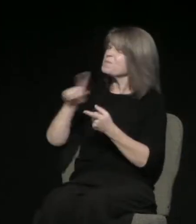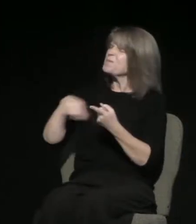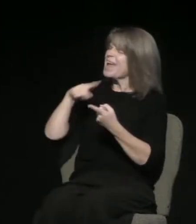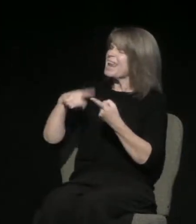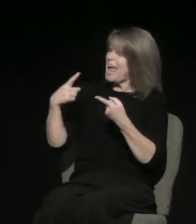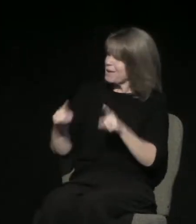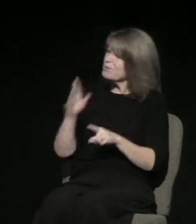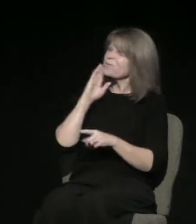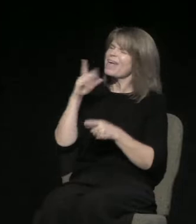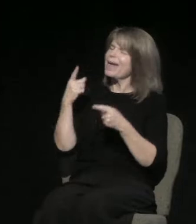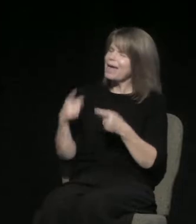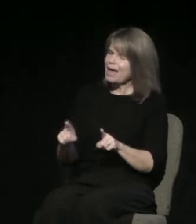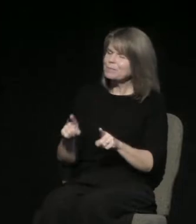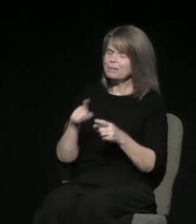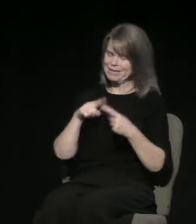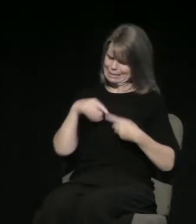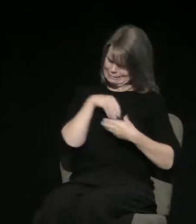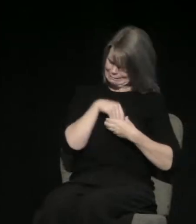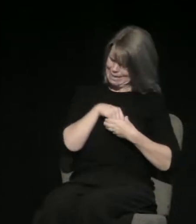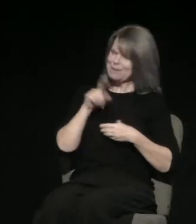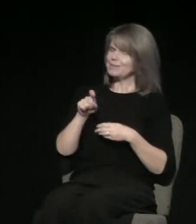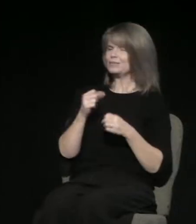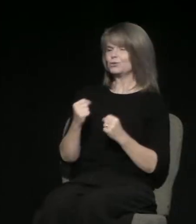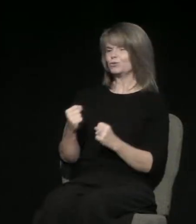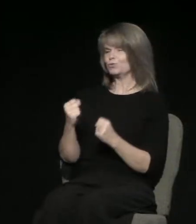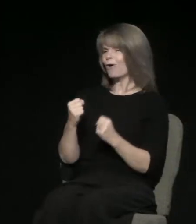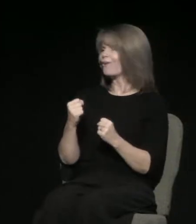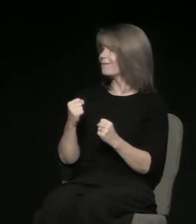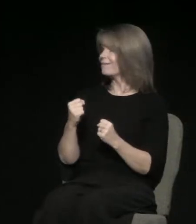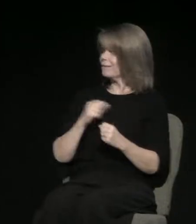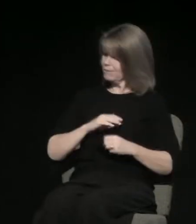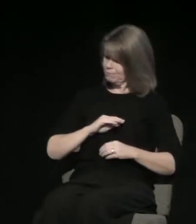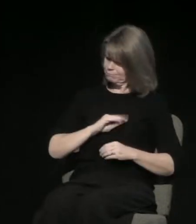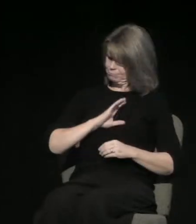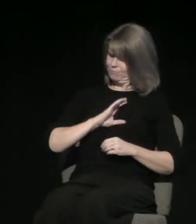Your Inner Being Needs To Be Strong And Full